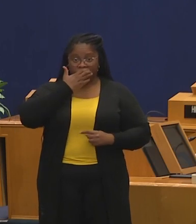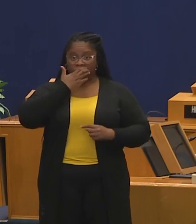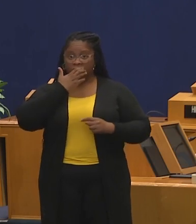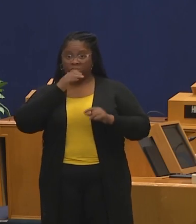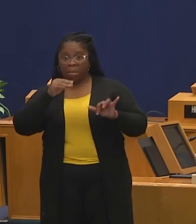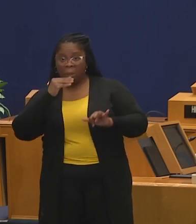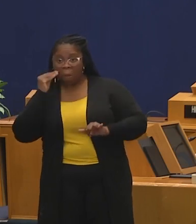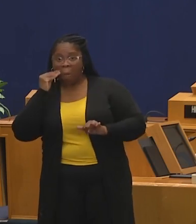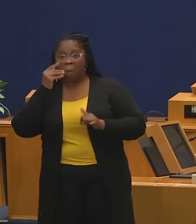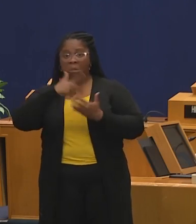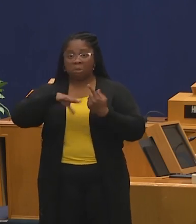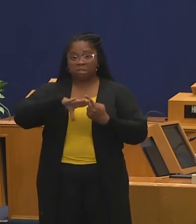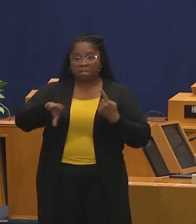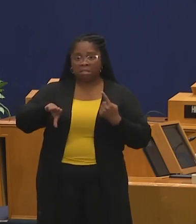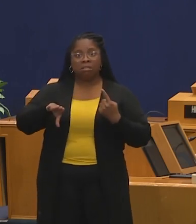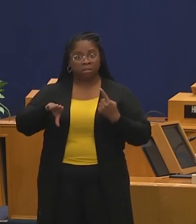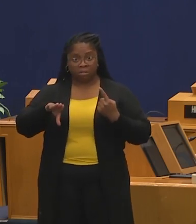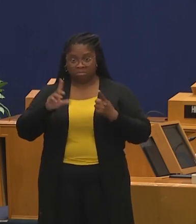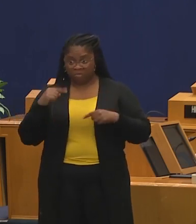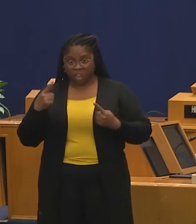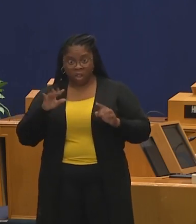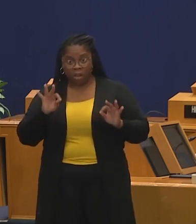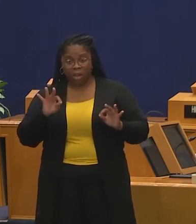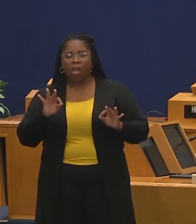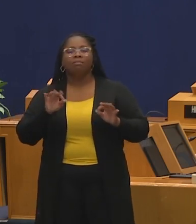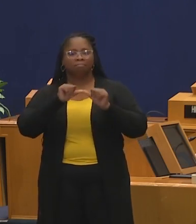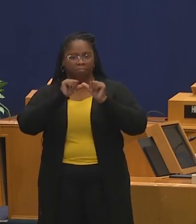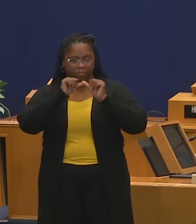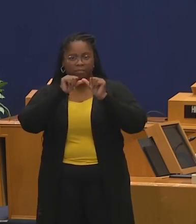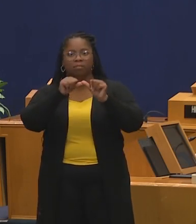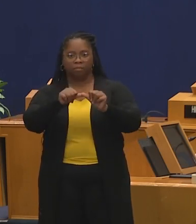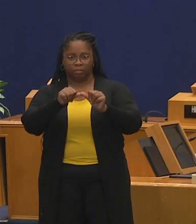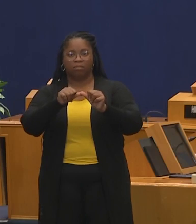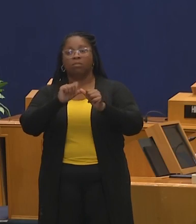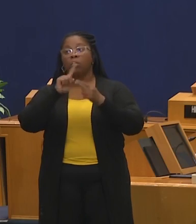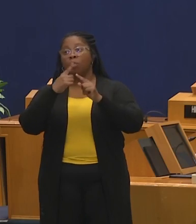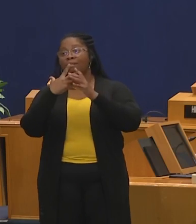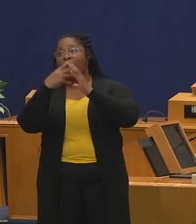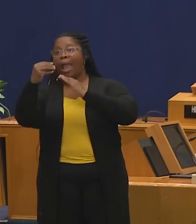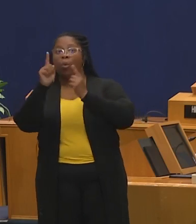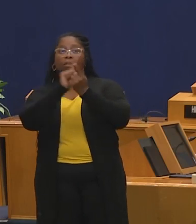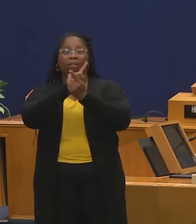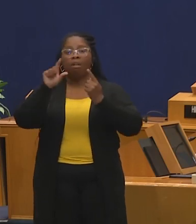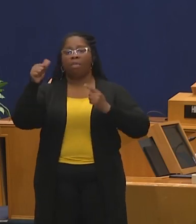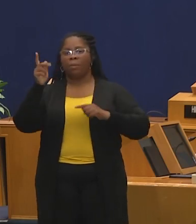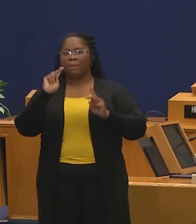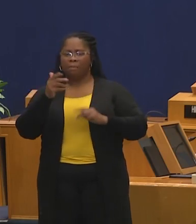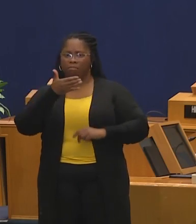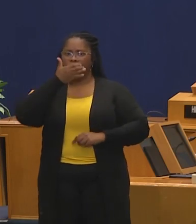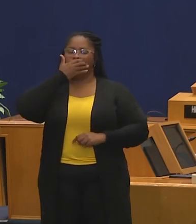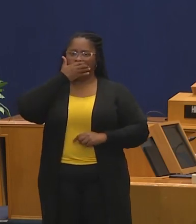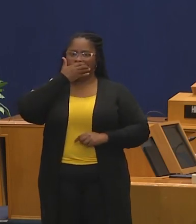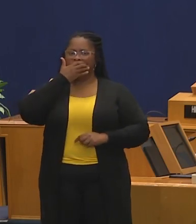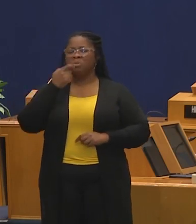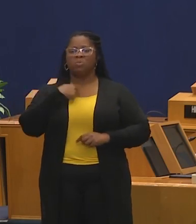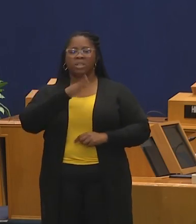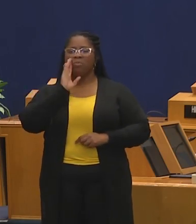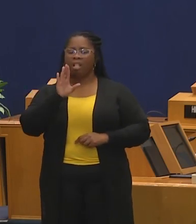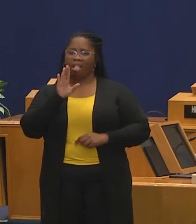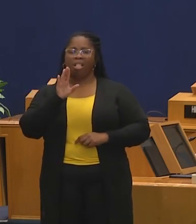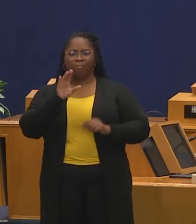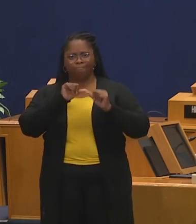home. Use that cloth face covering when you're out and about and in contact with other people. And I know we're going to get through this